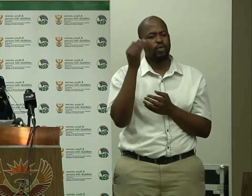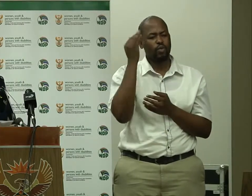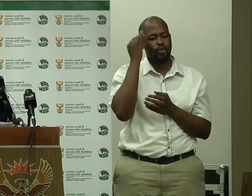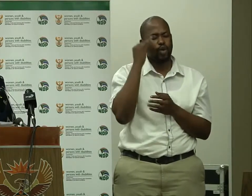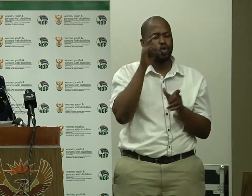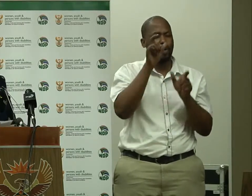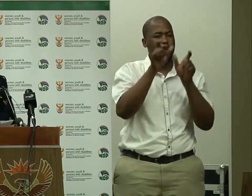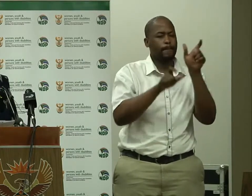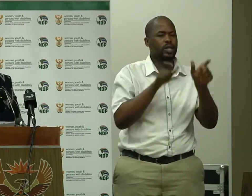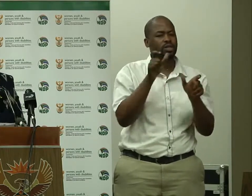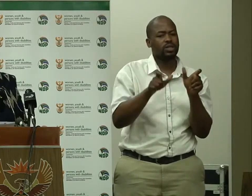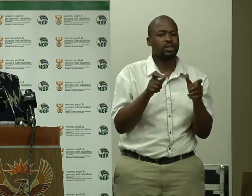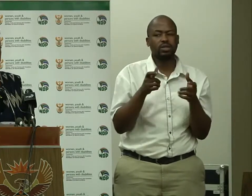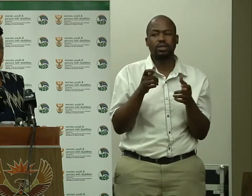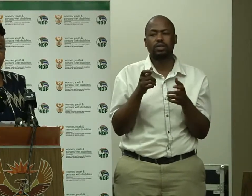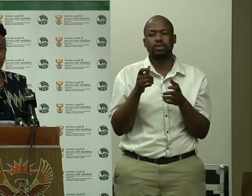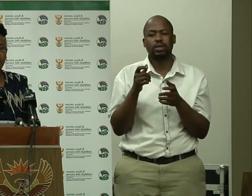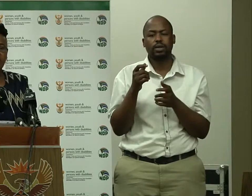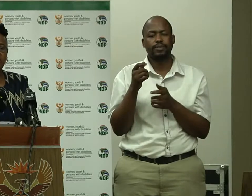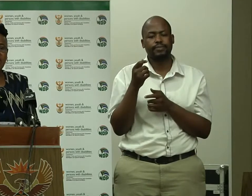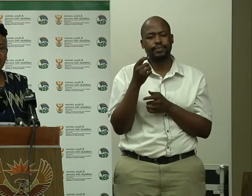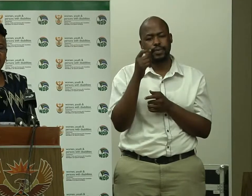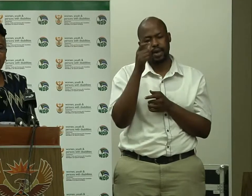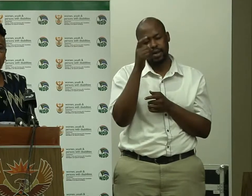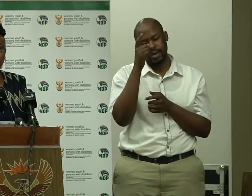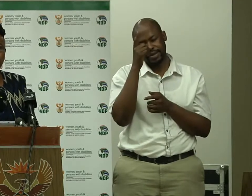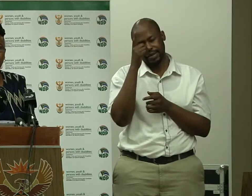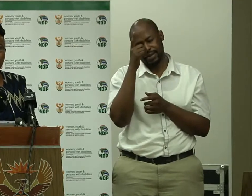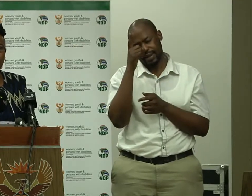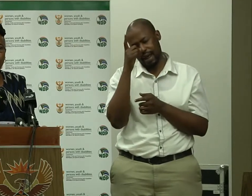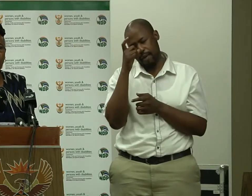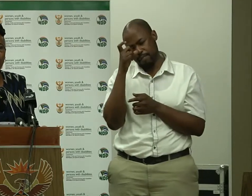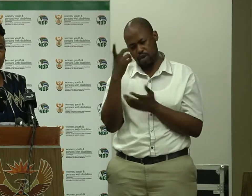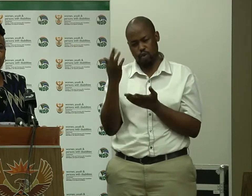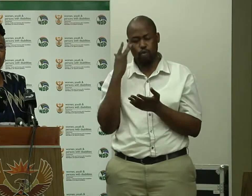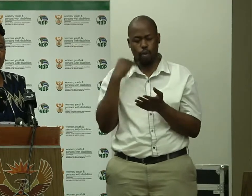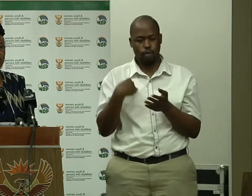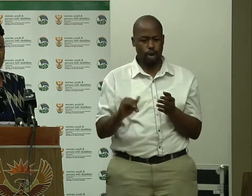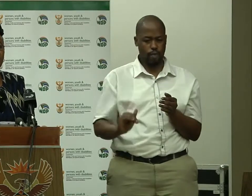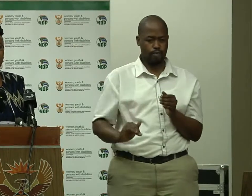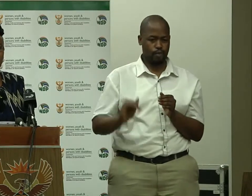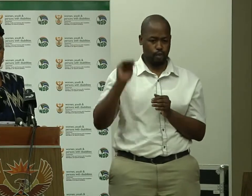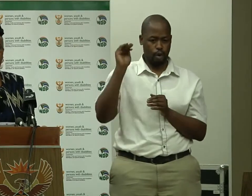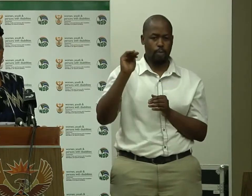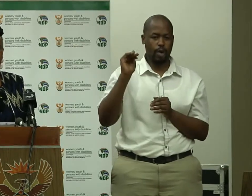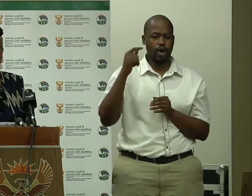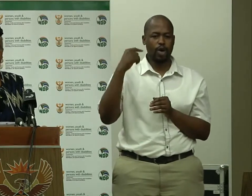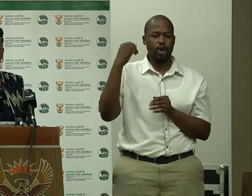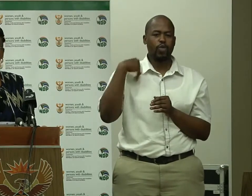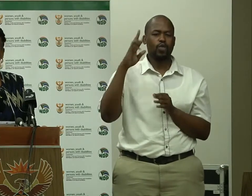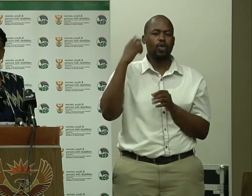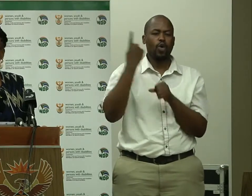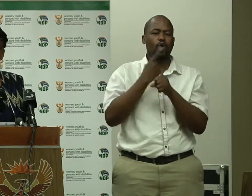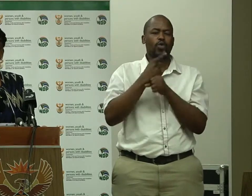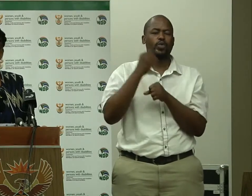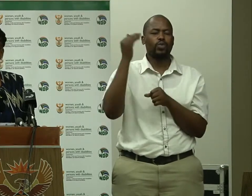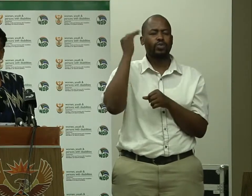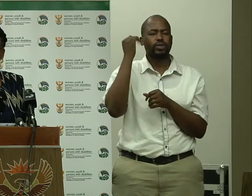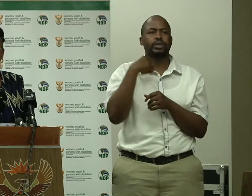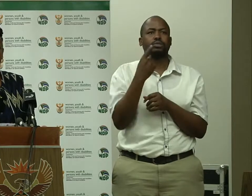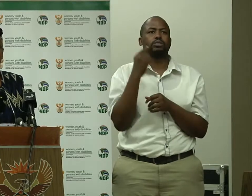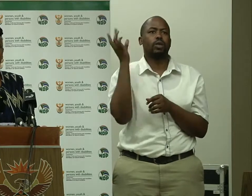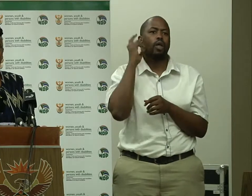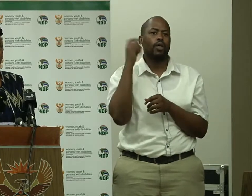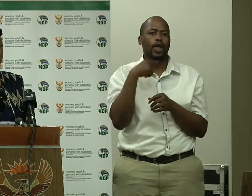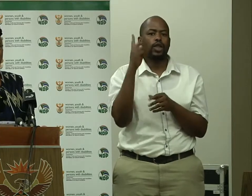persons, the albinos, when we grew up, we used to hear that they disappear. And we didn't know when